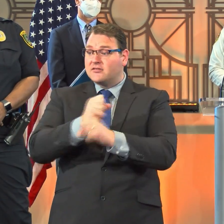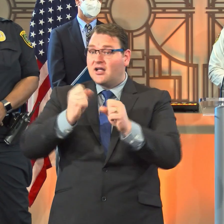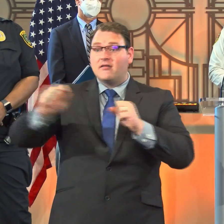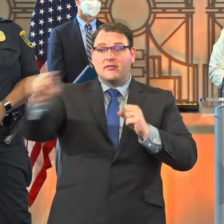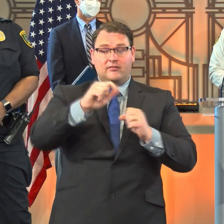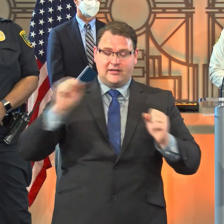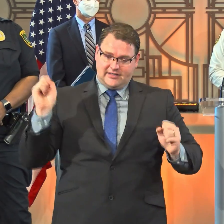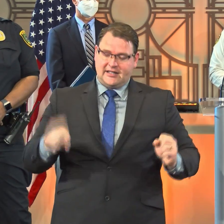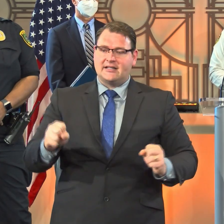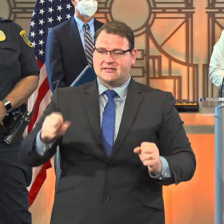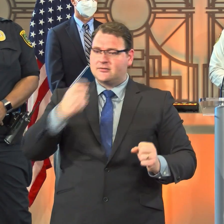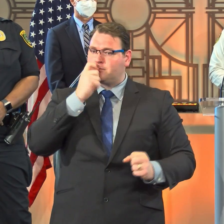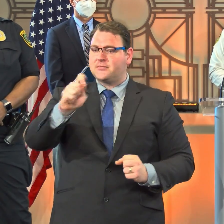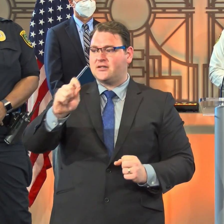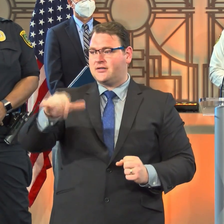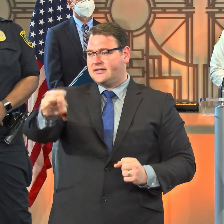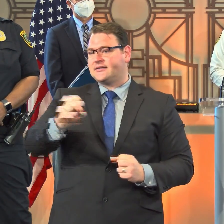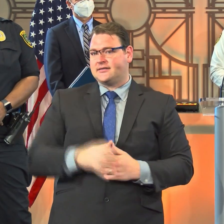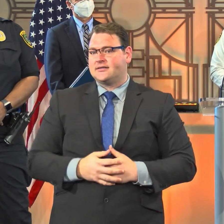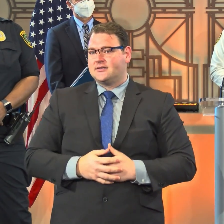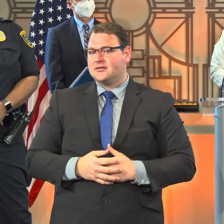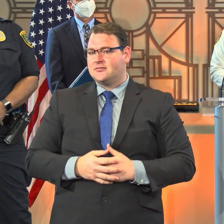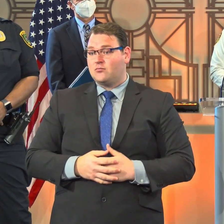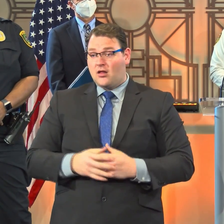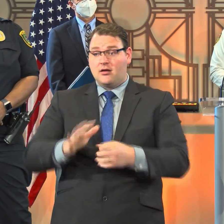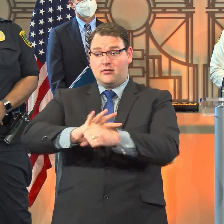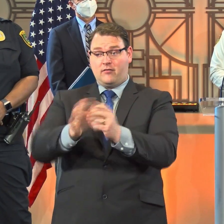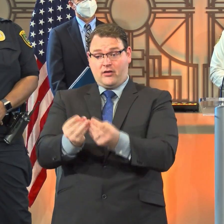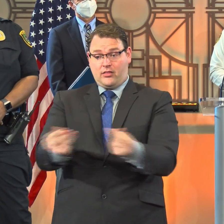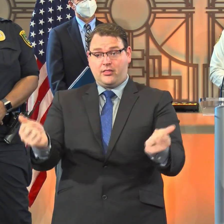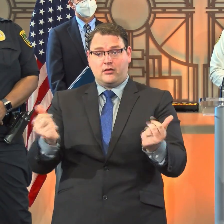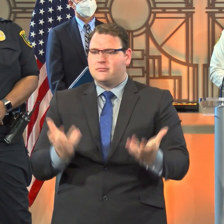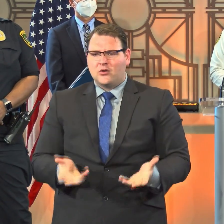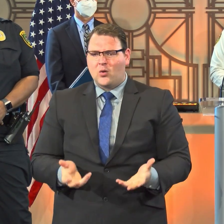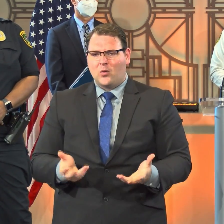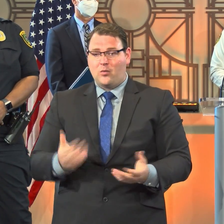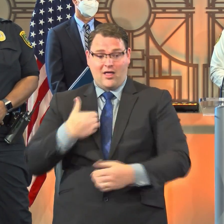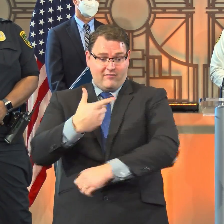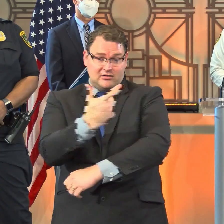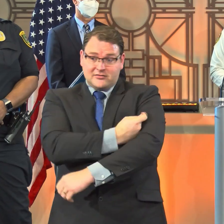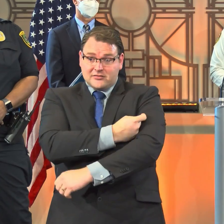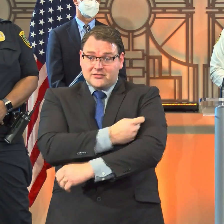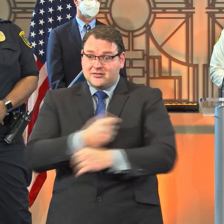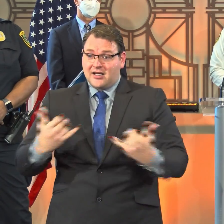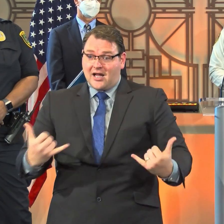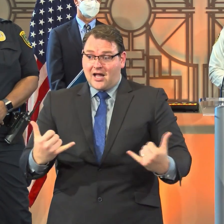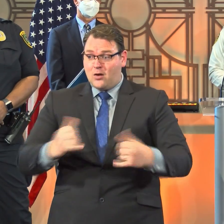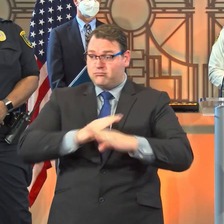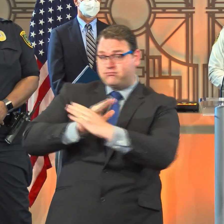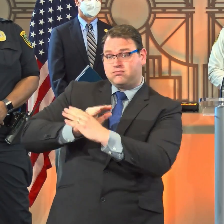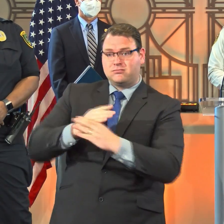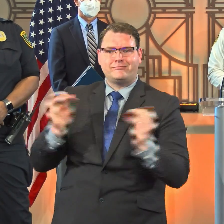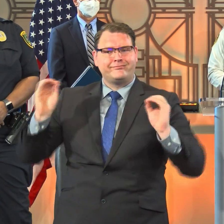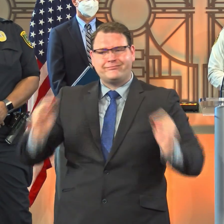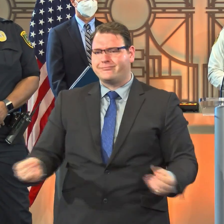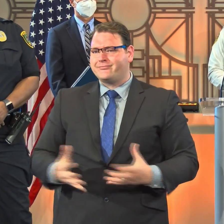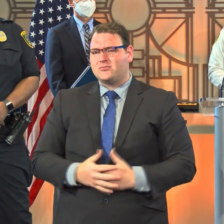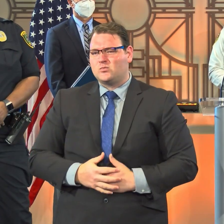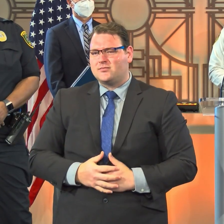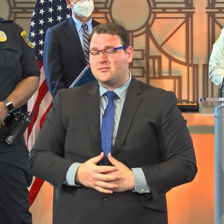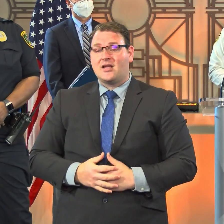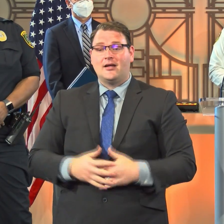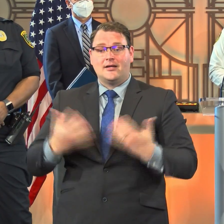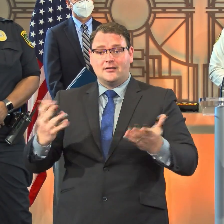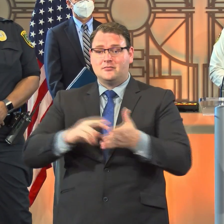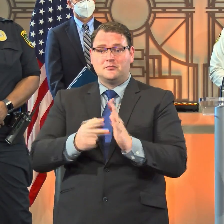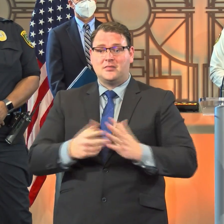that. Okay. Has the virus disappeared? No. Is there a vaccine right now? No. And if we come together